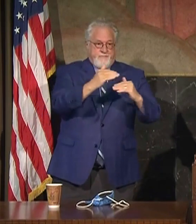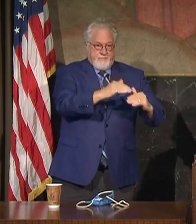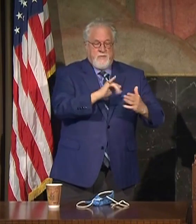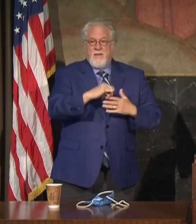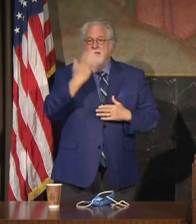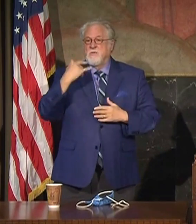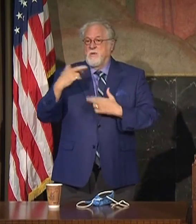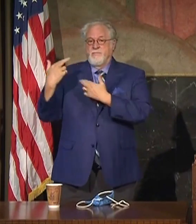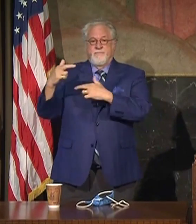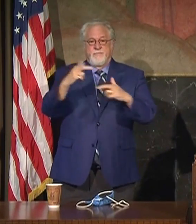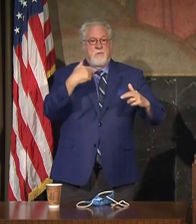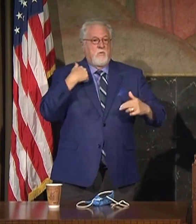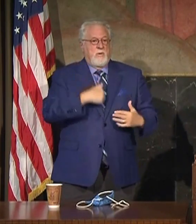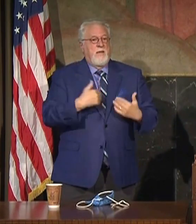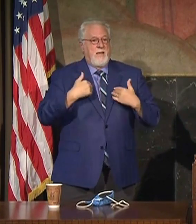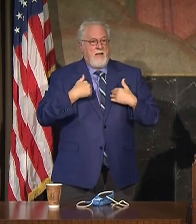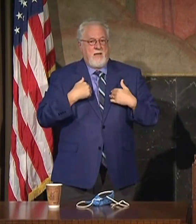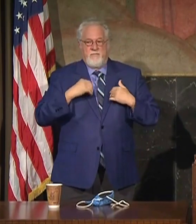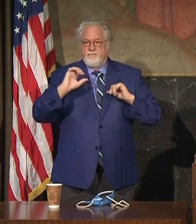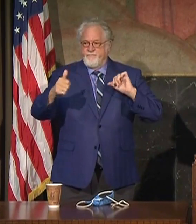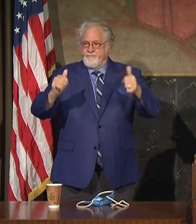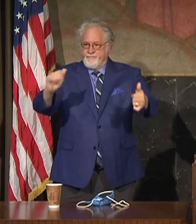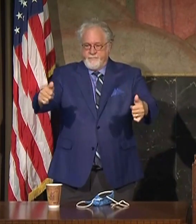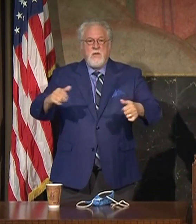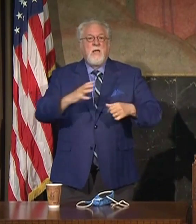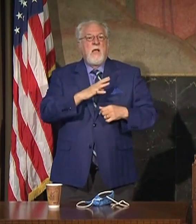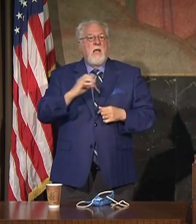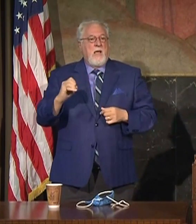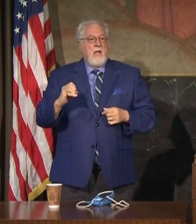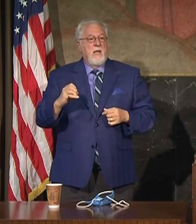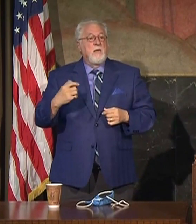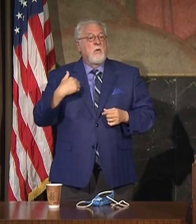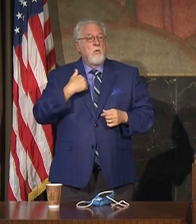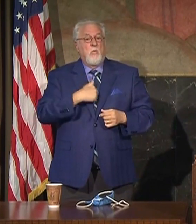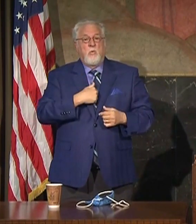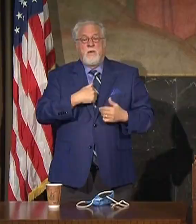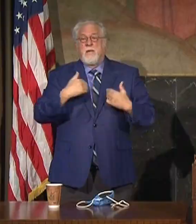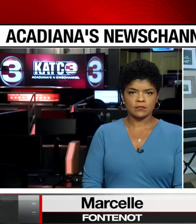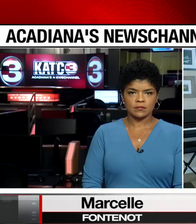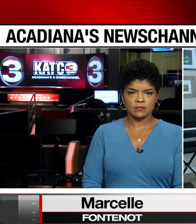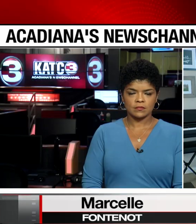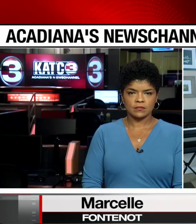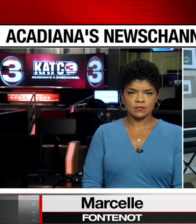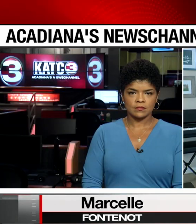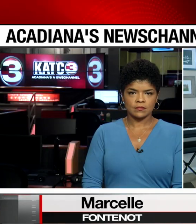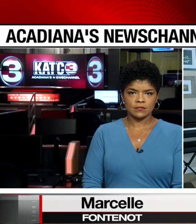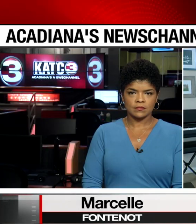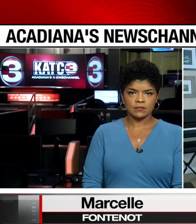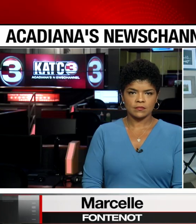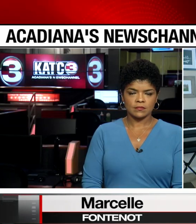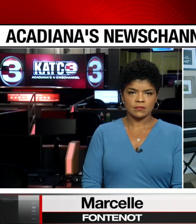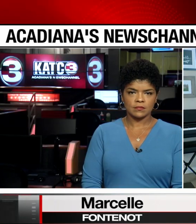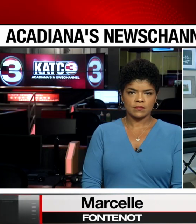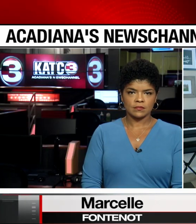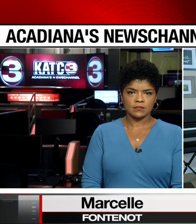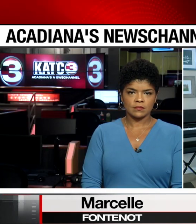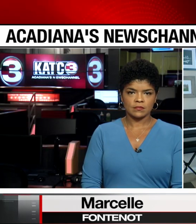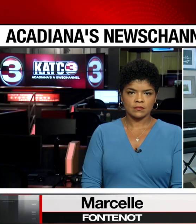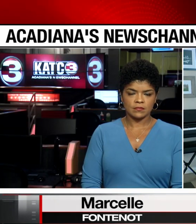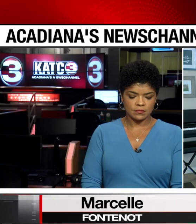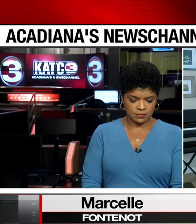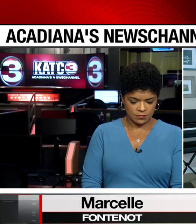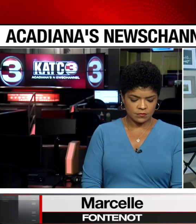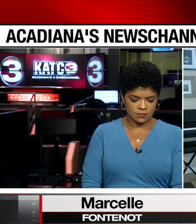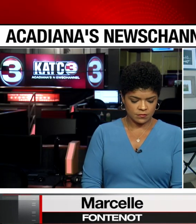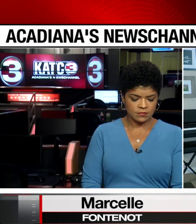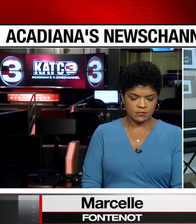Lafayette sounding another warning about hospital overcrowding because of the pandemic. And that warning tonight coming as Louisiana